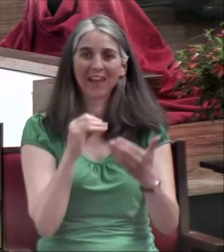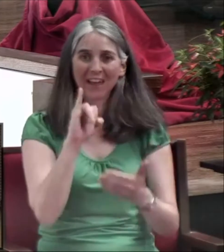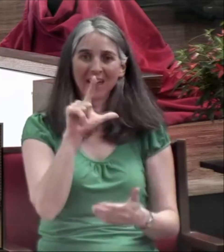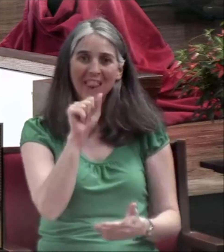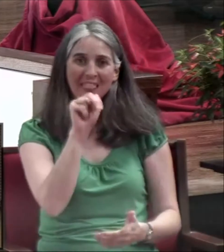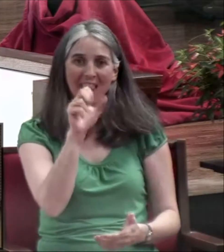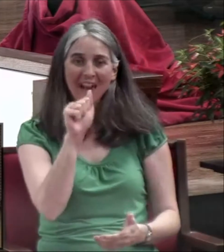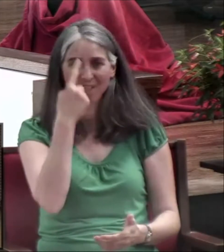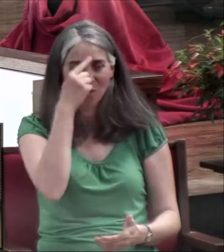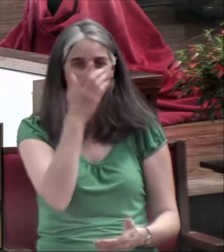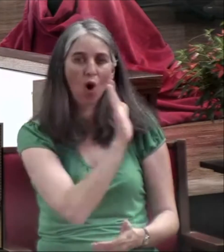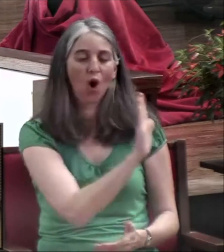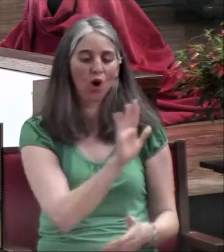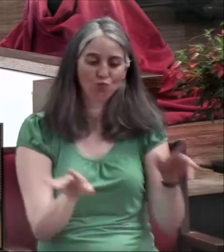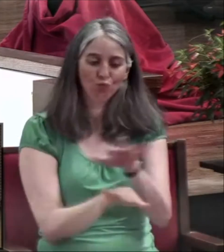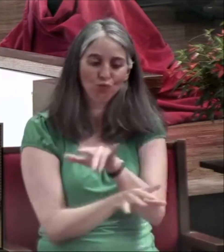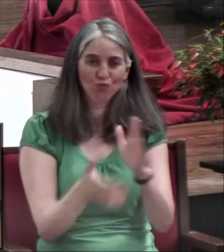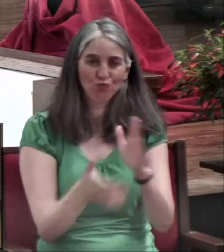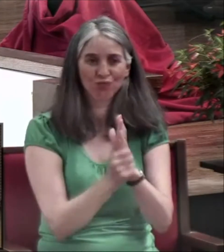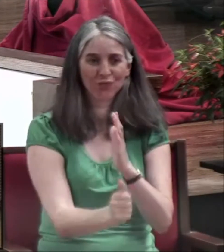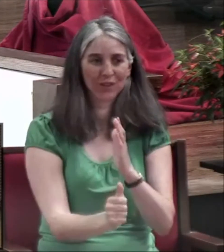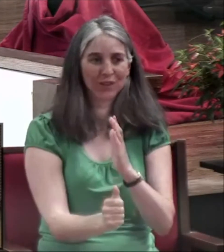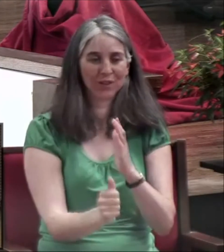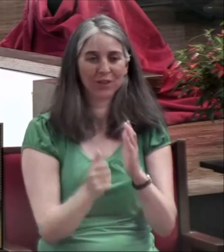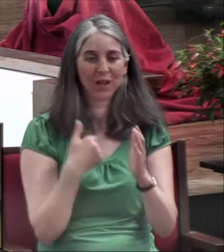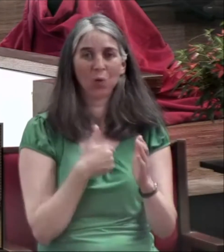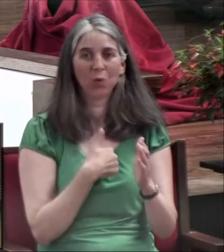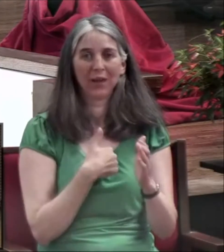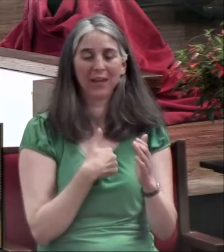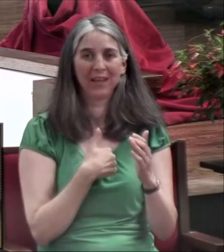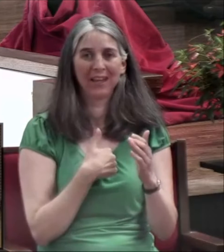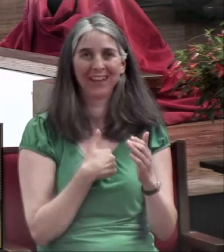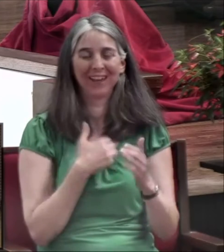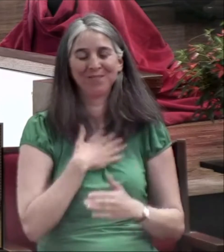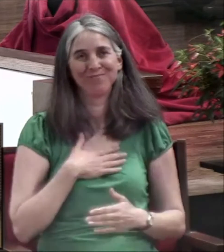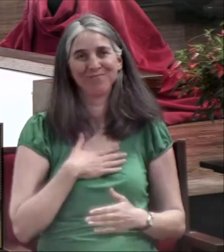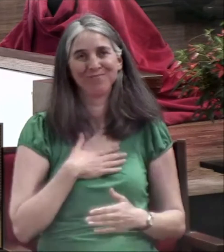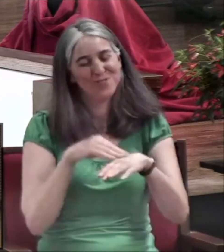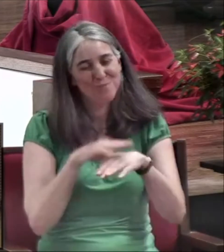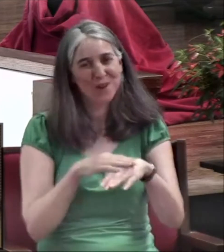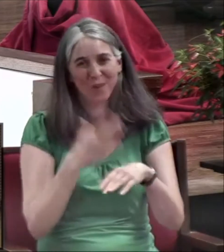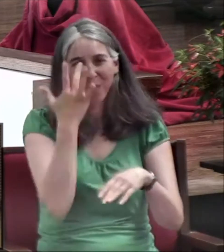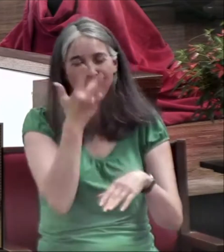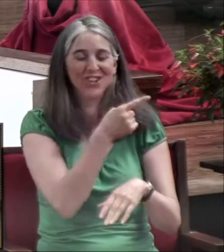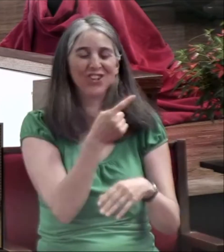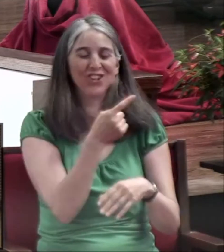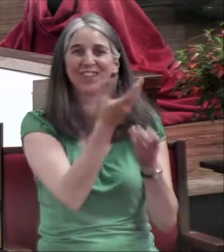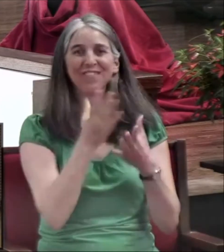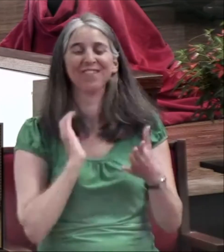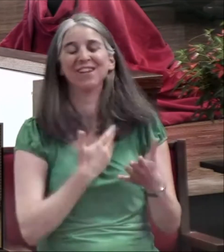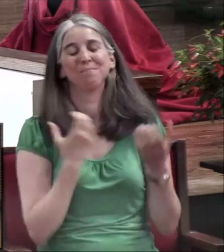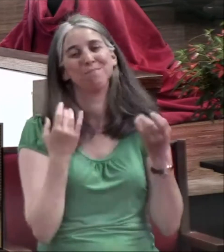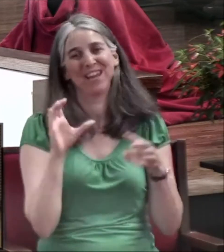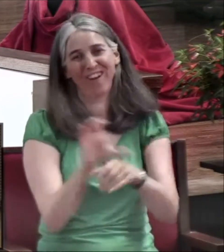her, you know, we're going to get spoiled here. Every week we get two mini concerts, so we really appreciate it.